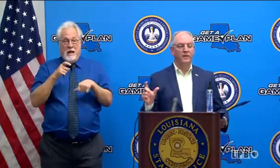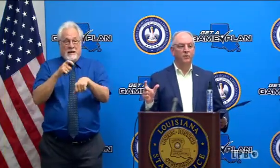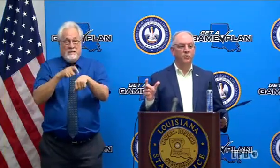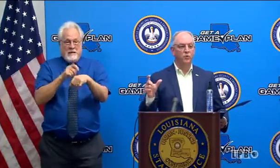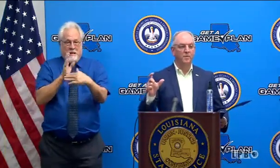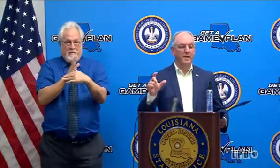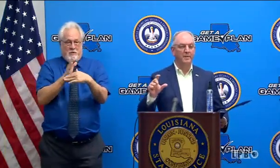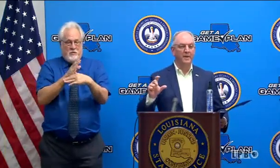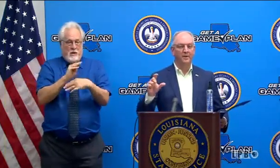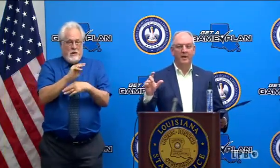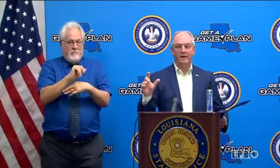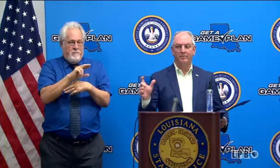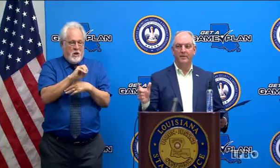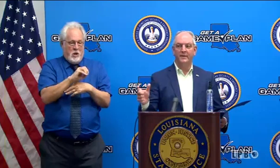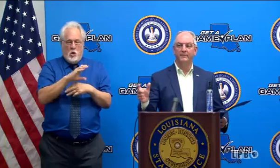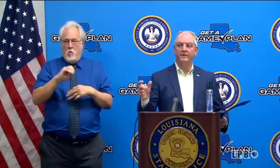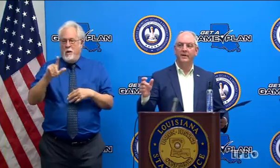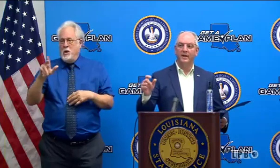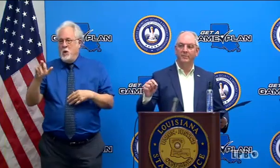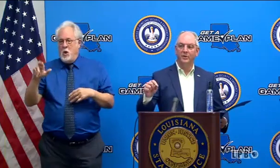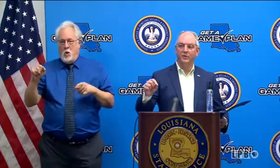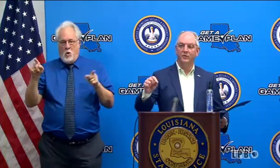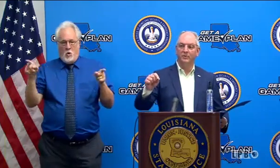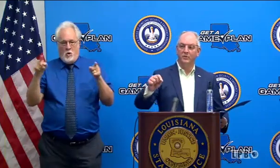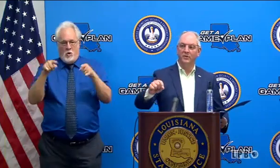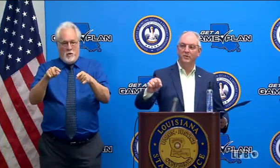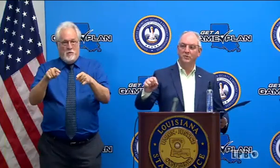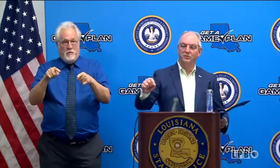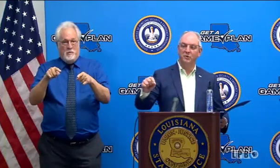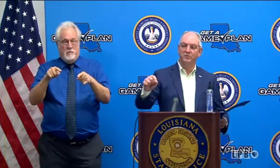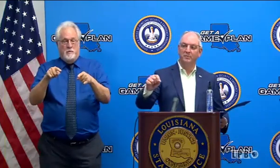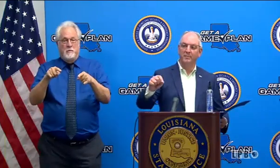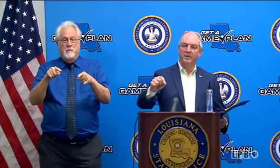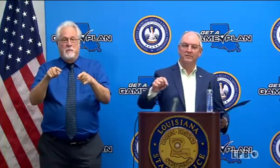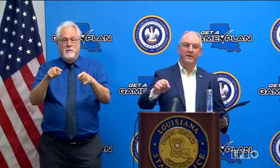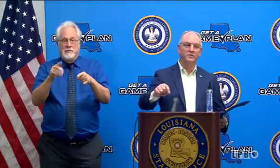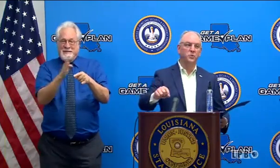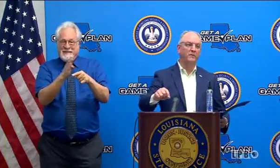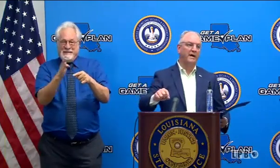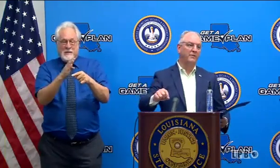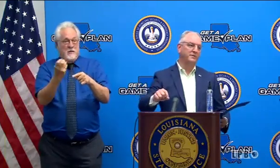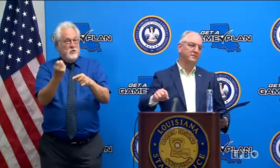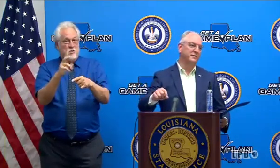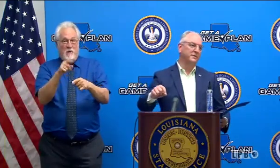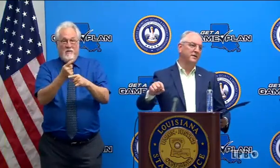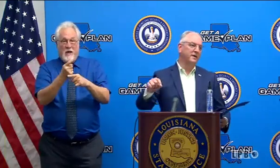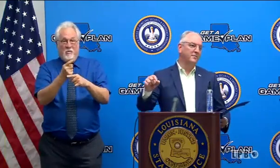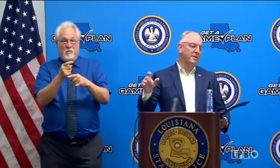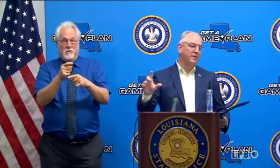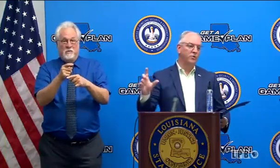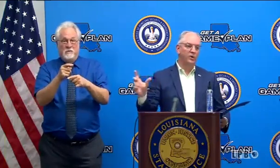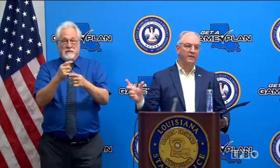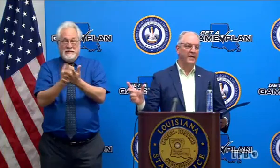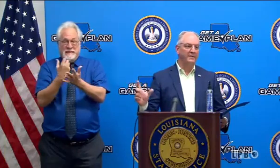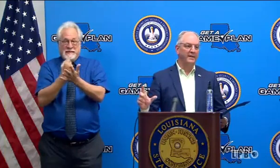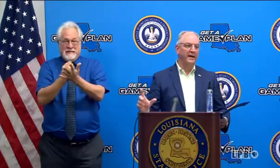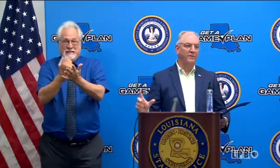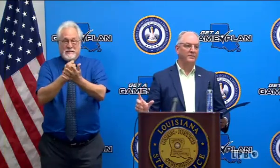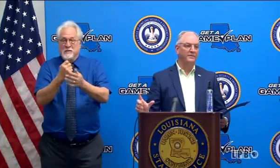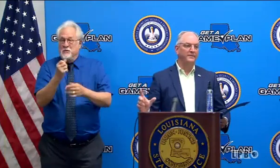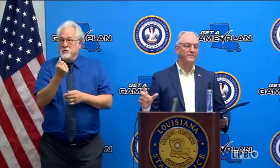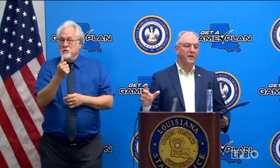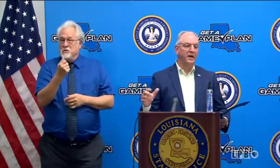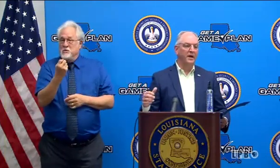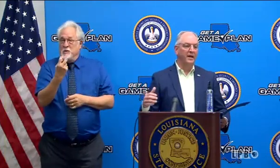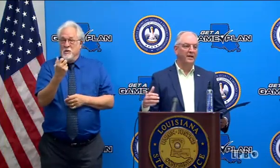time within which we may be able to operate and maneuver between the two storms may be as little as 12 hours, maybe 12 to 18